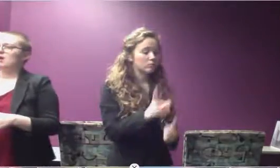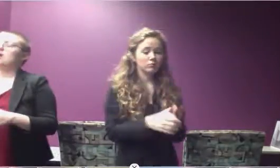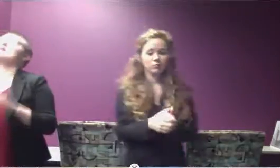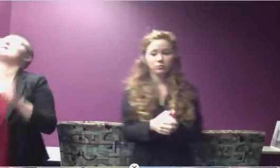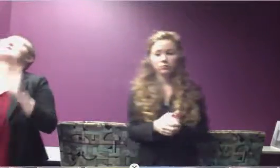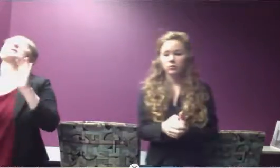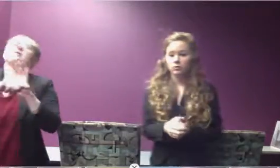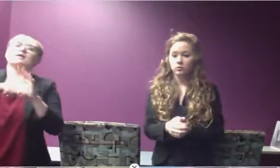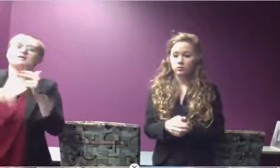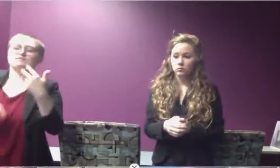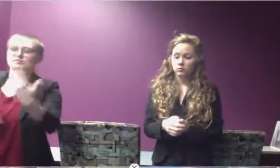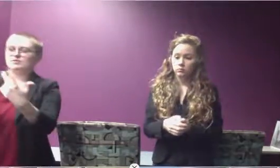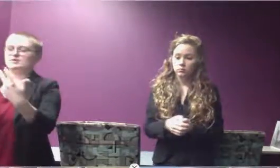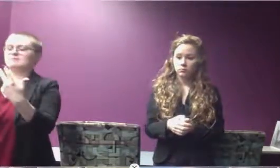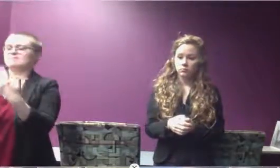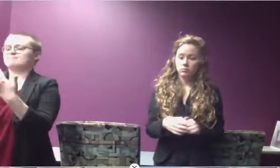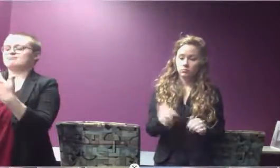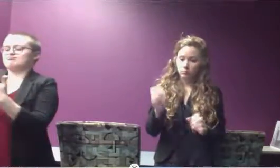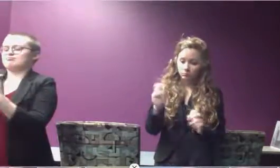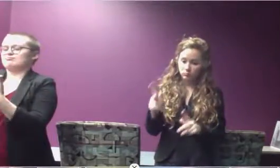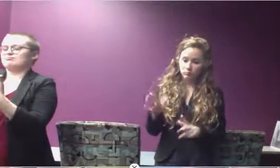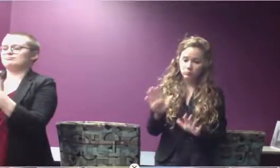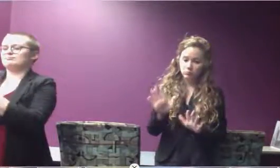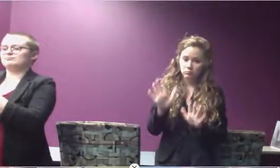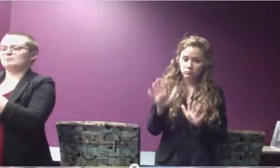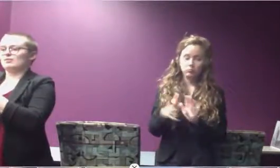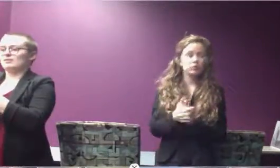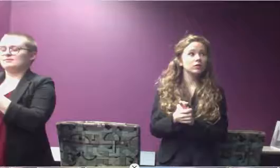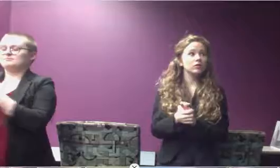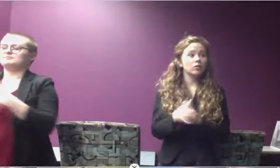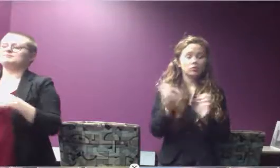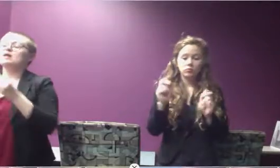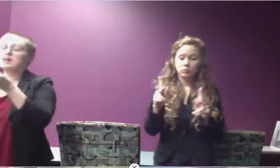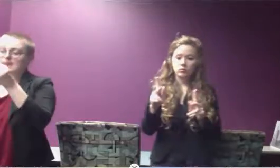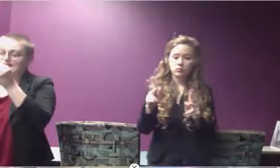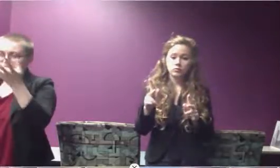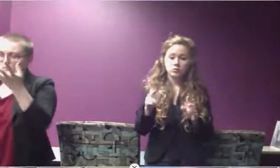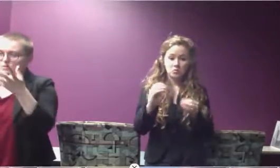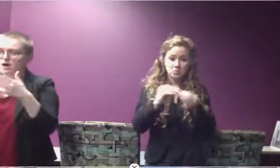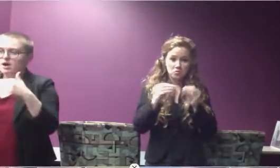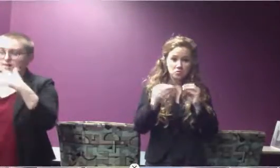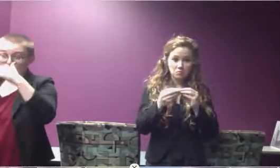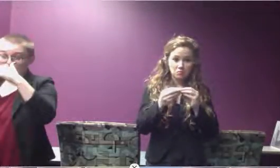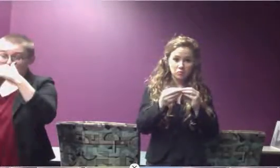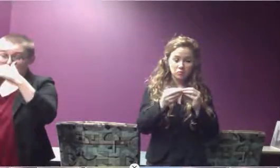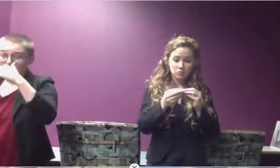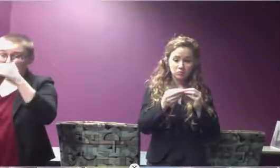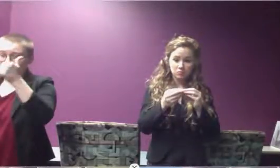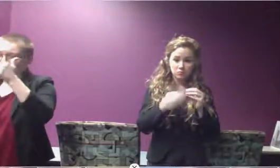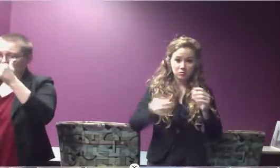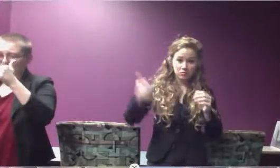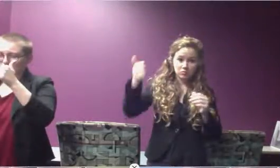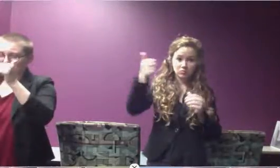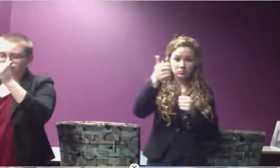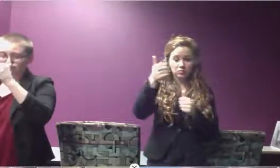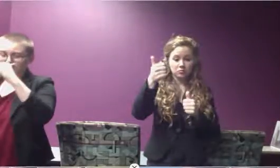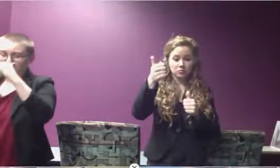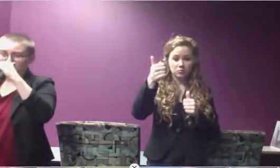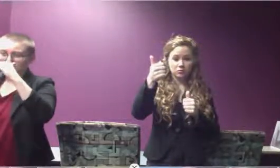Whichever's to the right and whichever's to the left. Which is greater? The right? Right, okay.